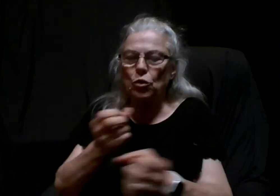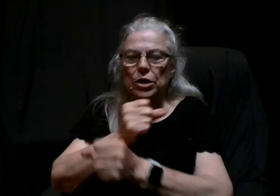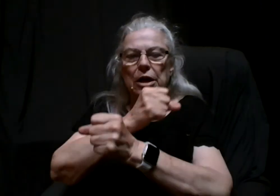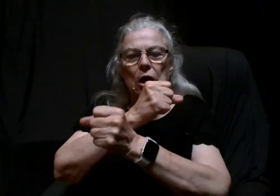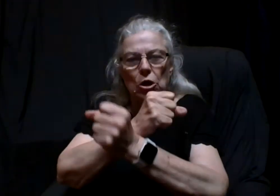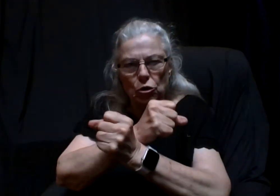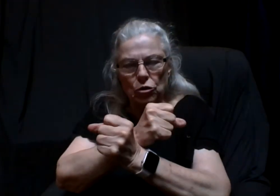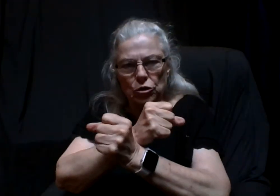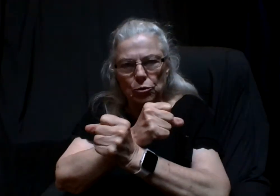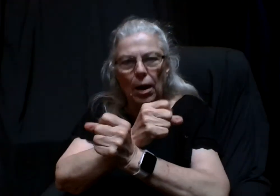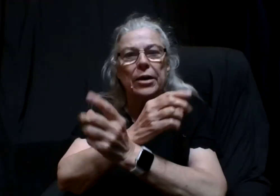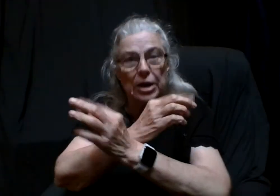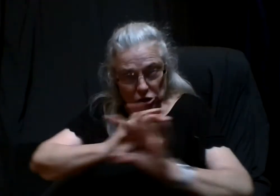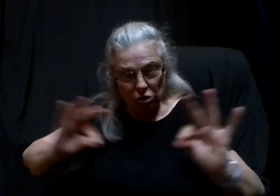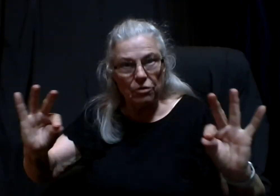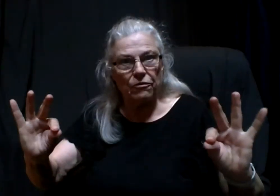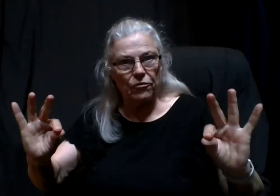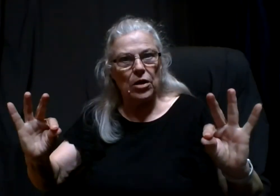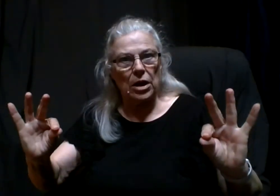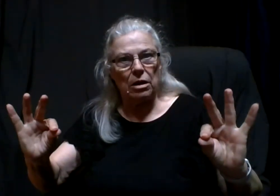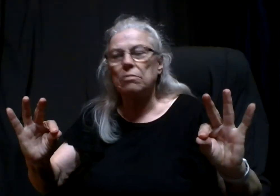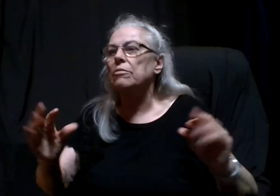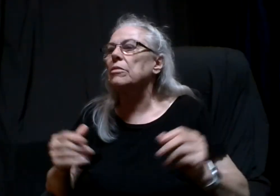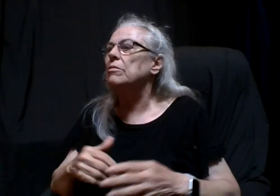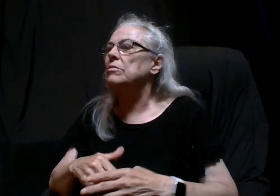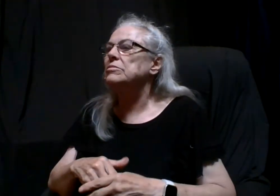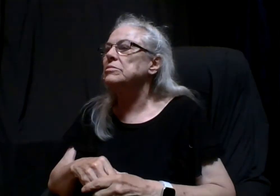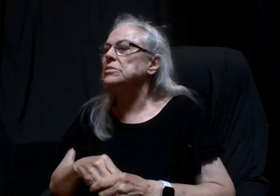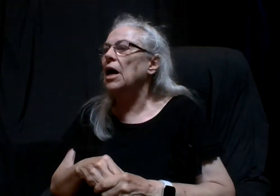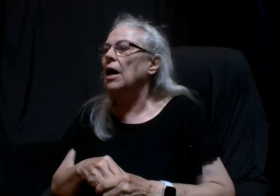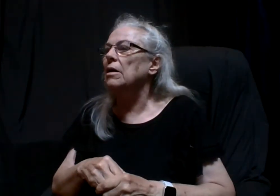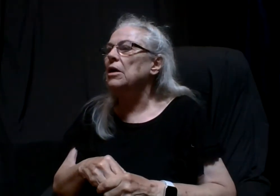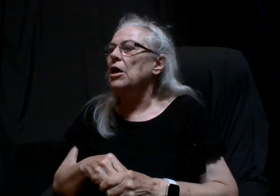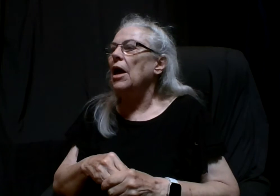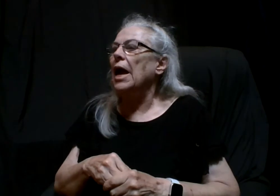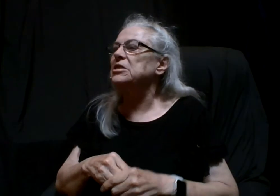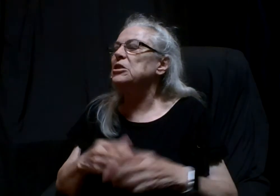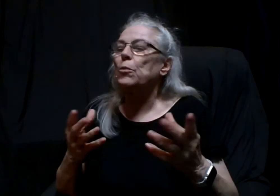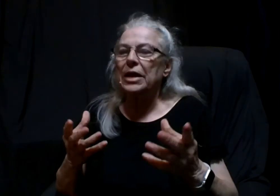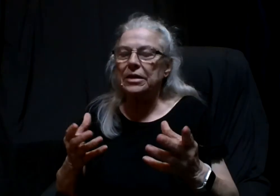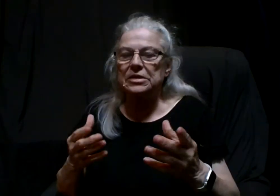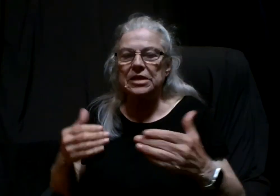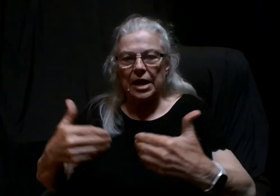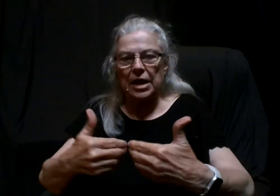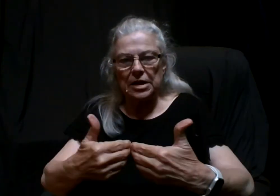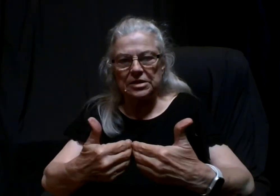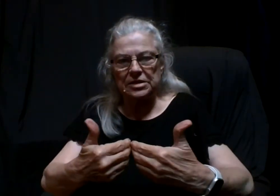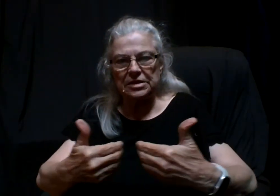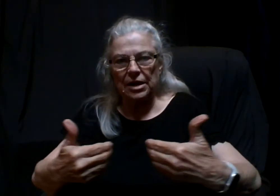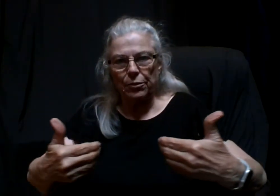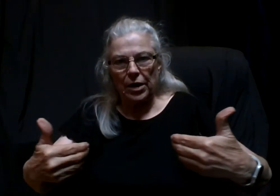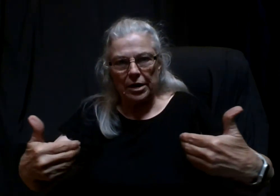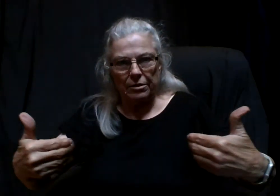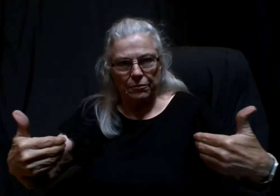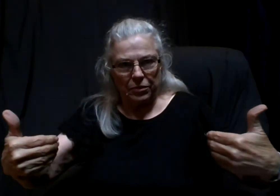it, you could do bondage free. Uh, and split the sea, separated.